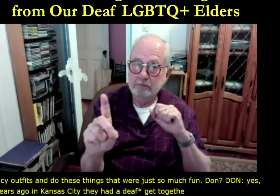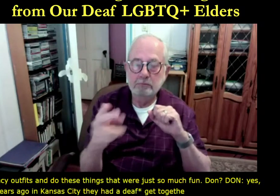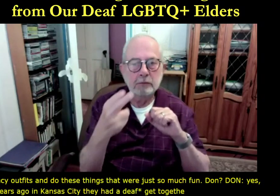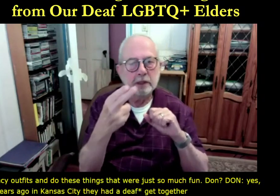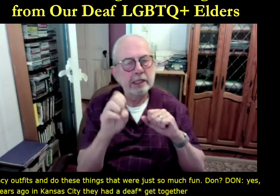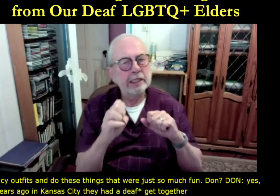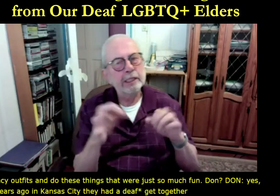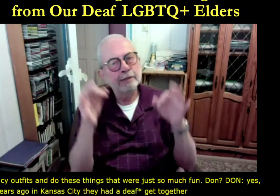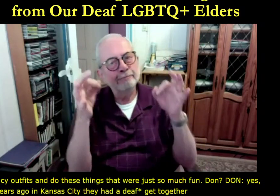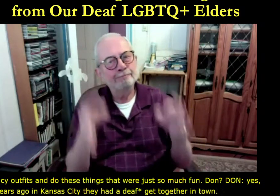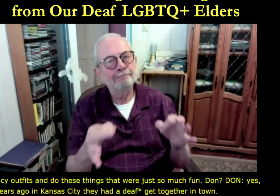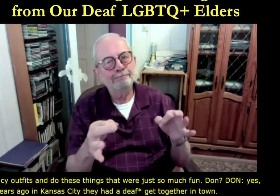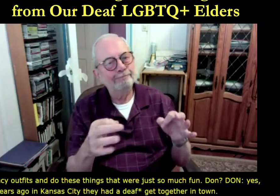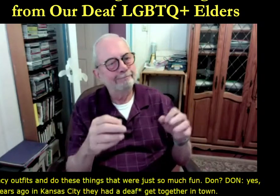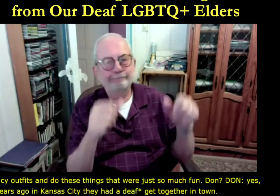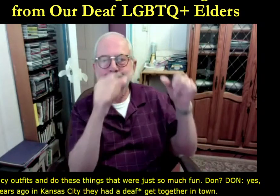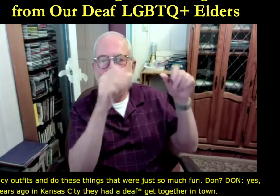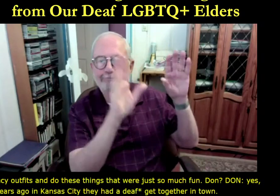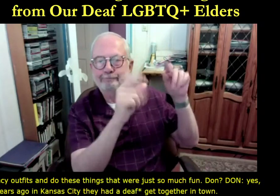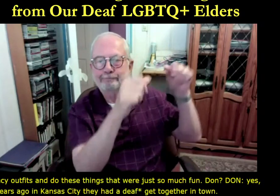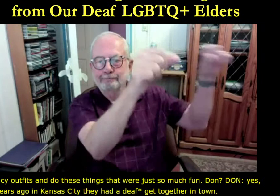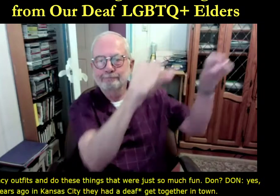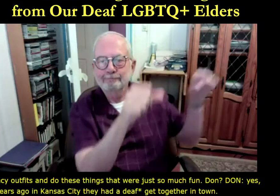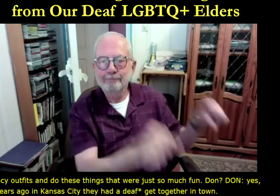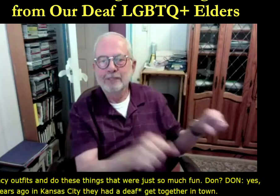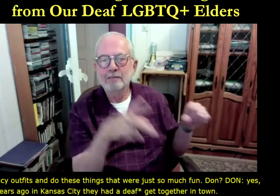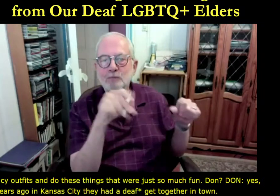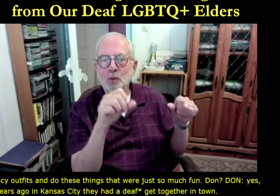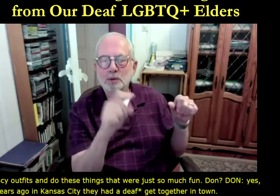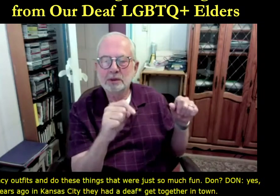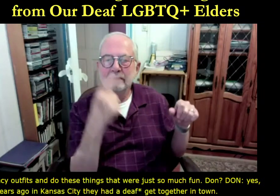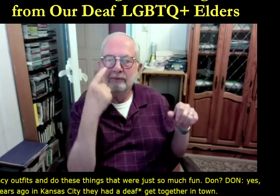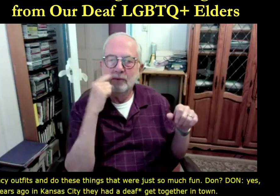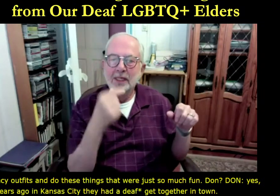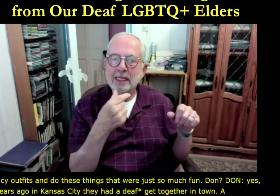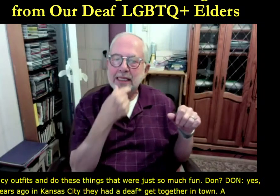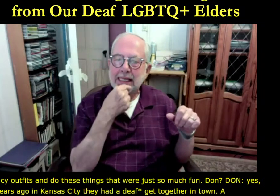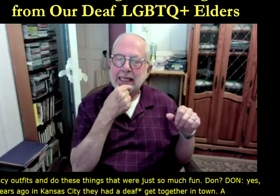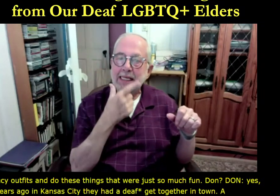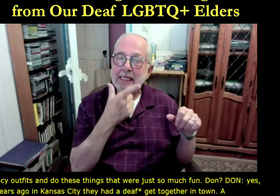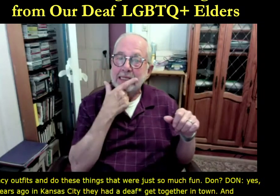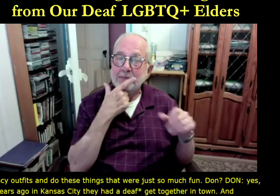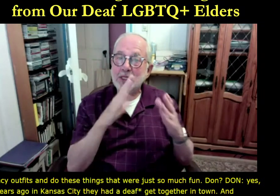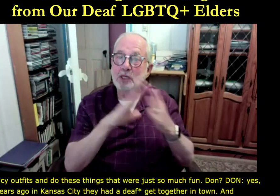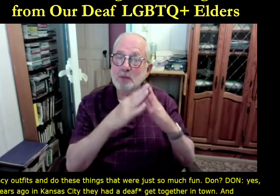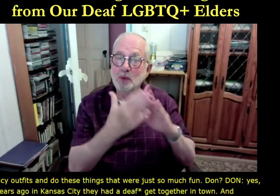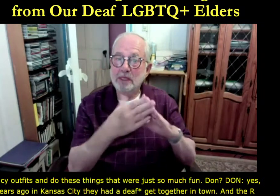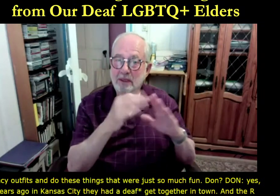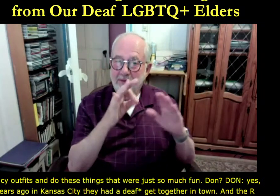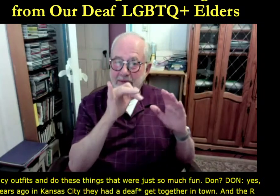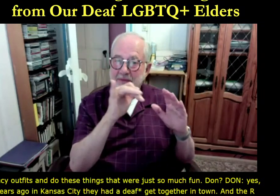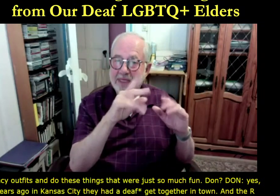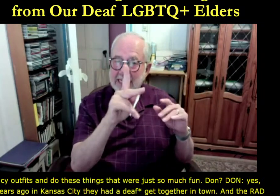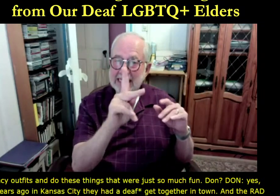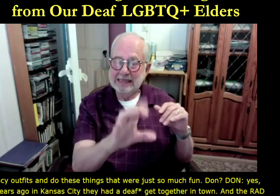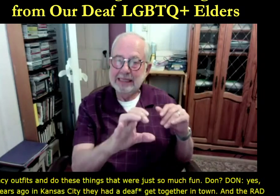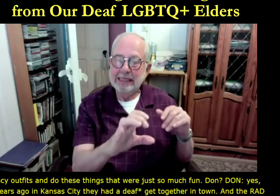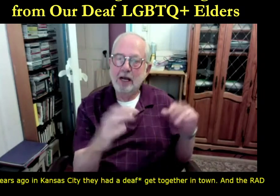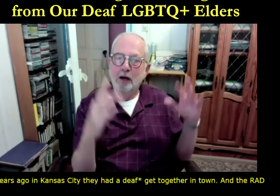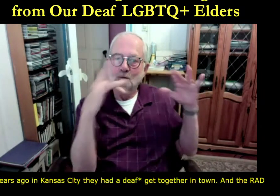of rad was there and he posted a sign there and the sign said for gay and lesbian community members